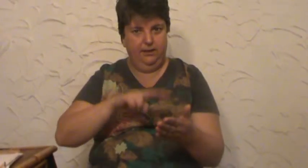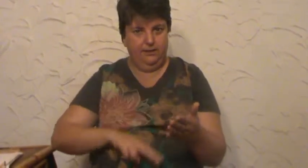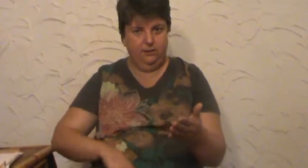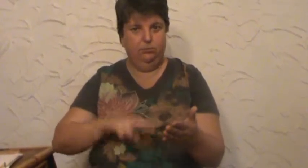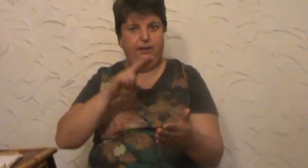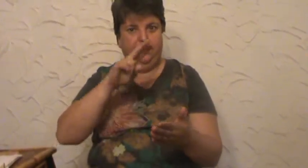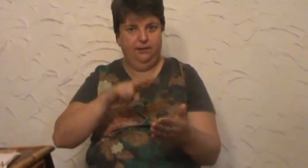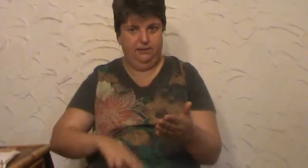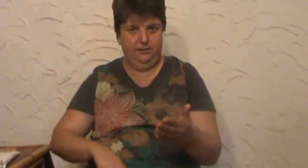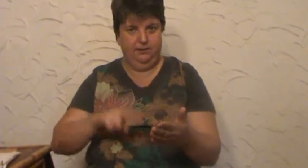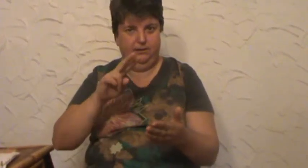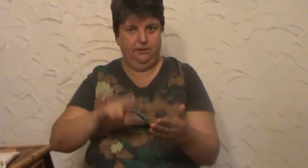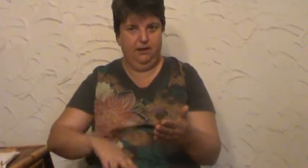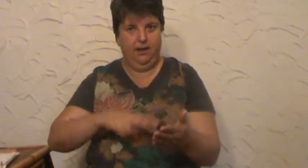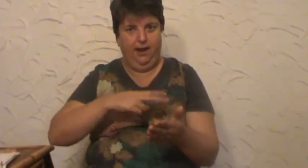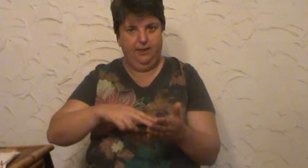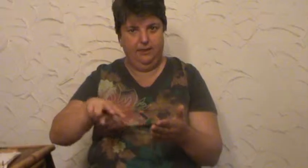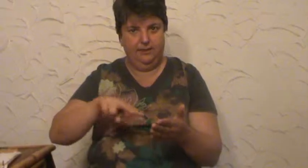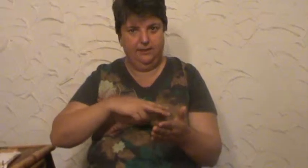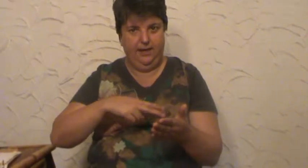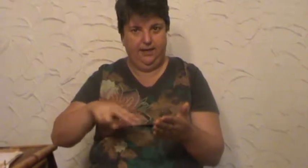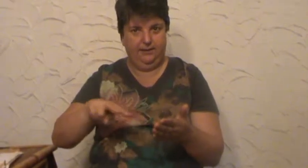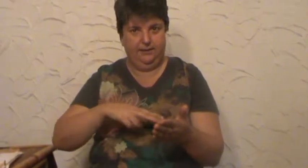This is read, and this is dance.